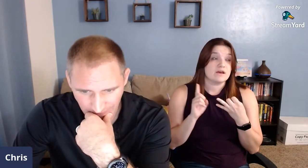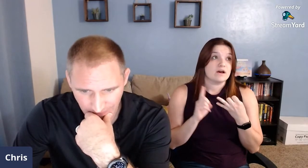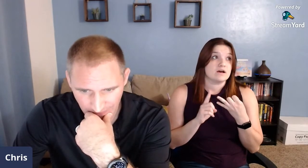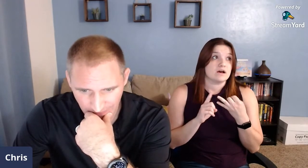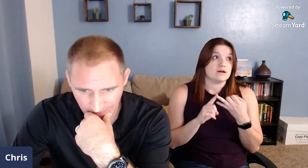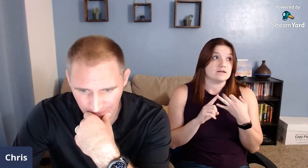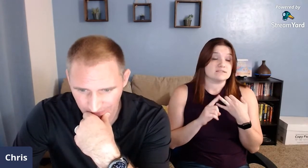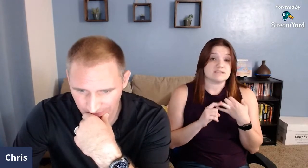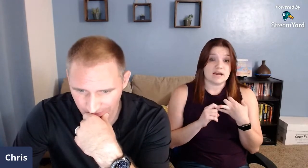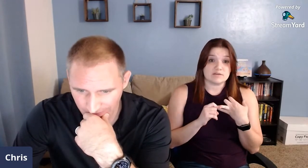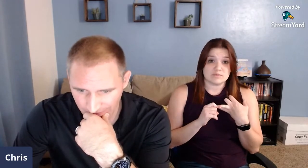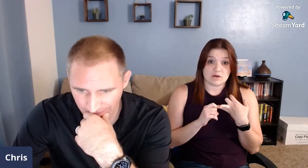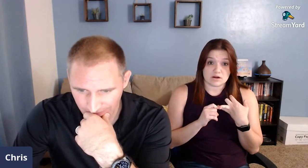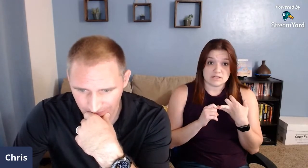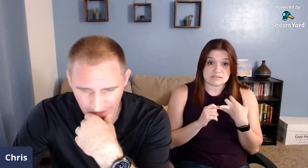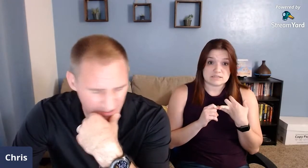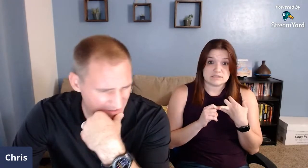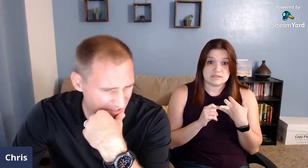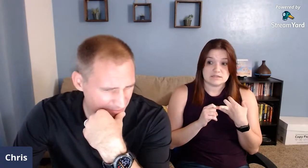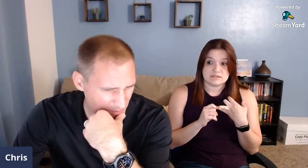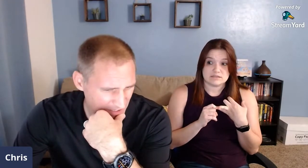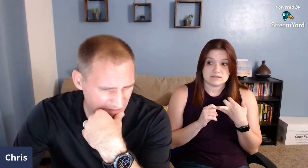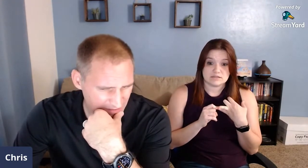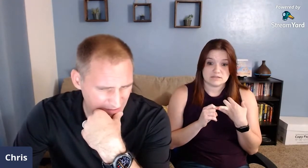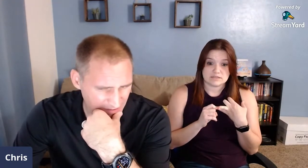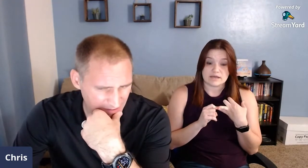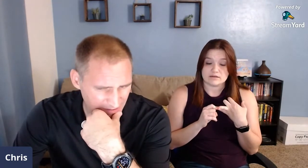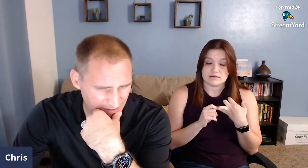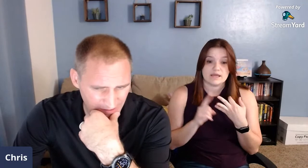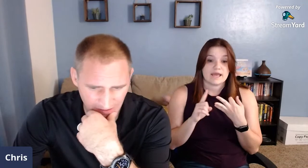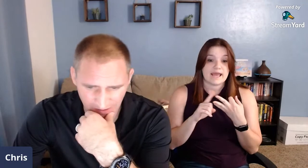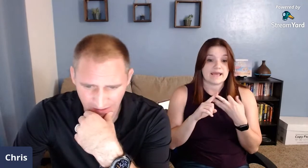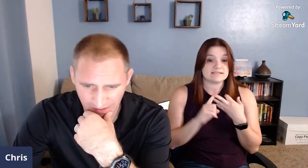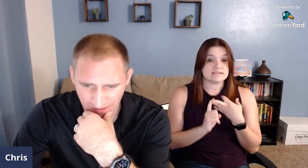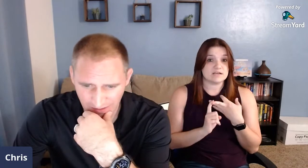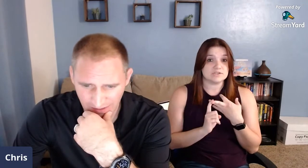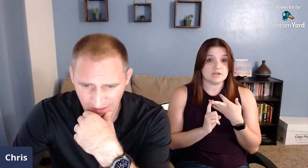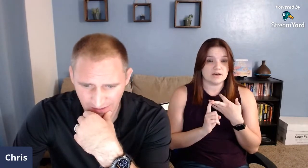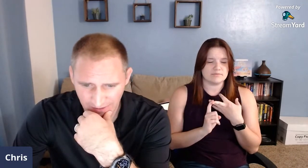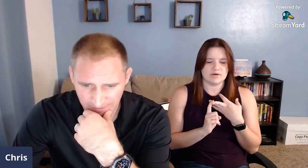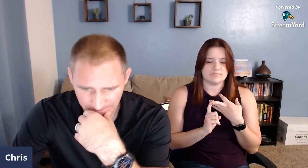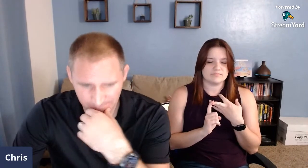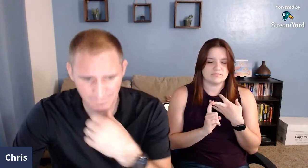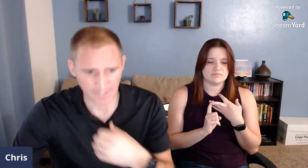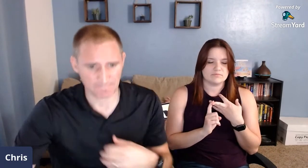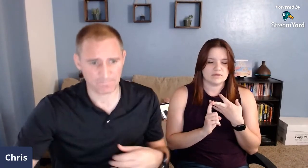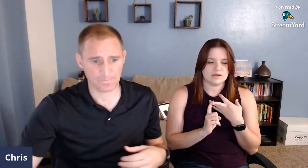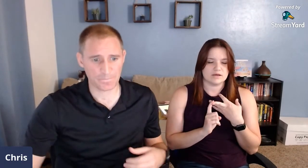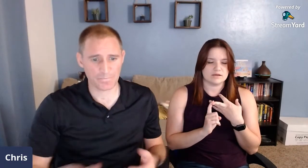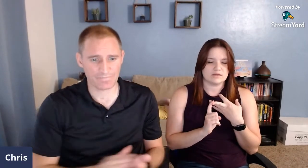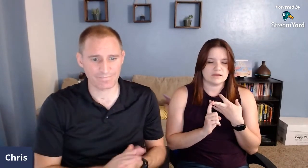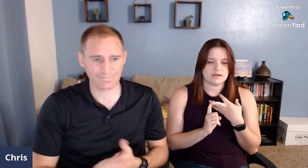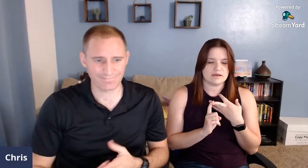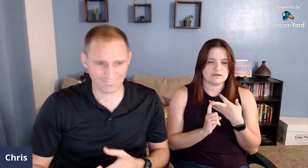them. Signed with Heart. Did you say room 8? Sorry. Yeah. ASL, no. Okay.